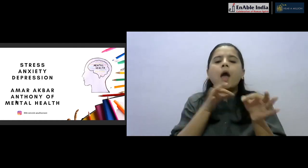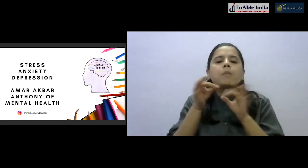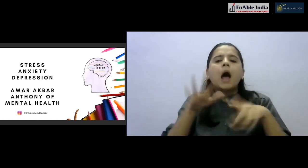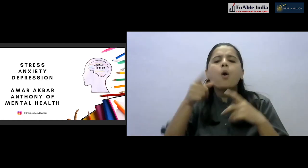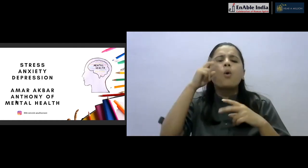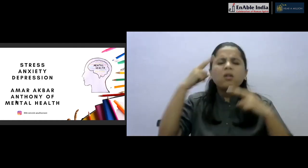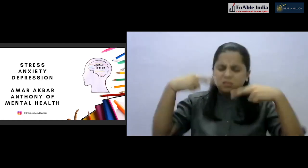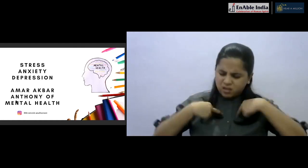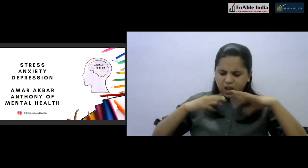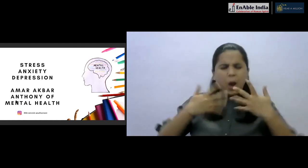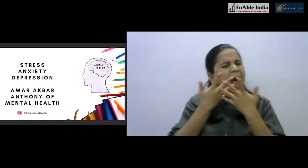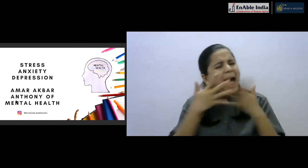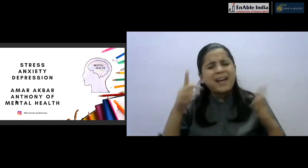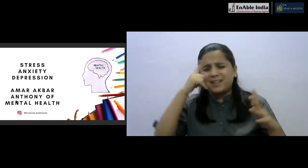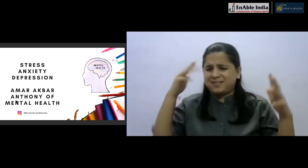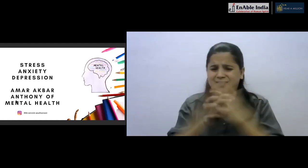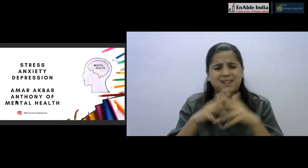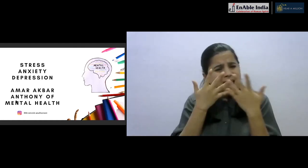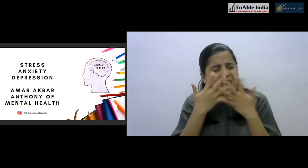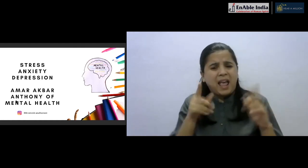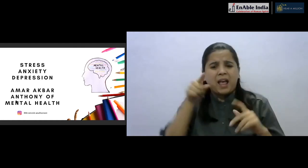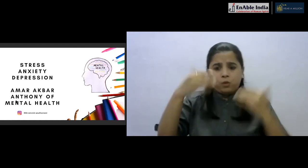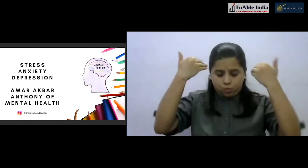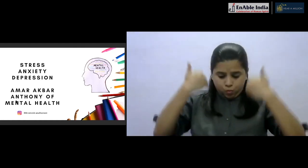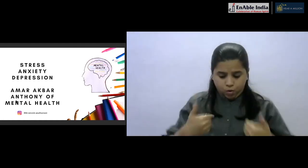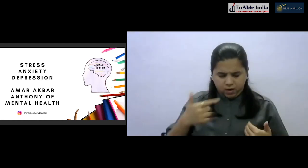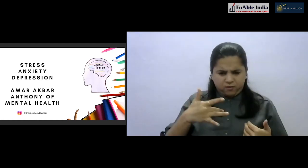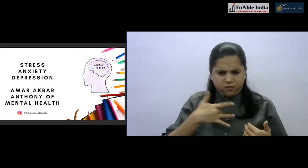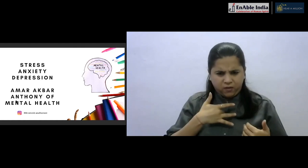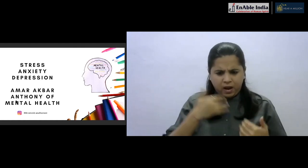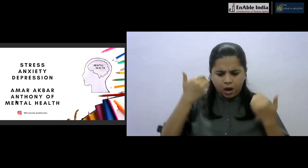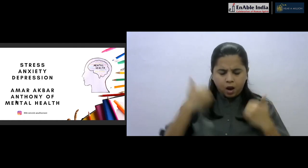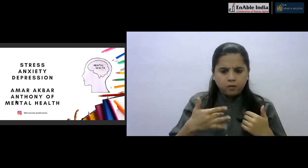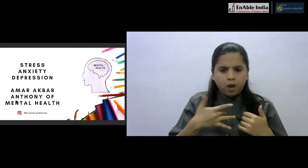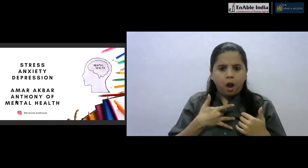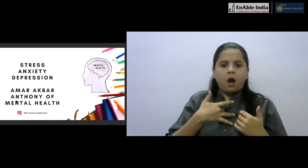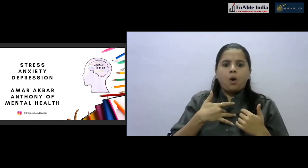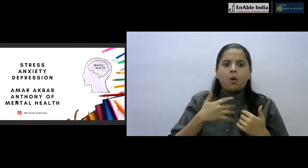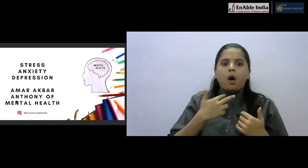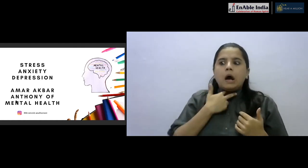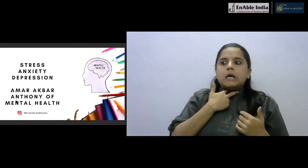is anything that your body finds as a threat, a khatra.